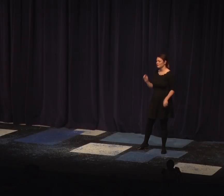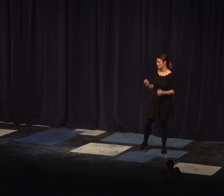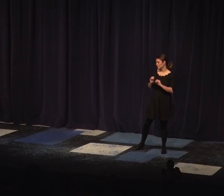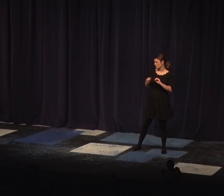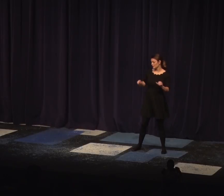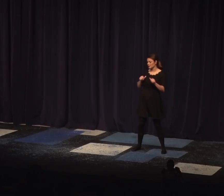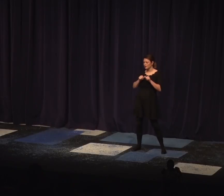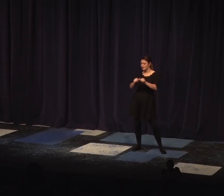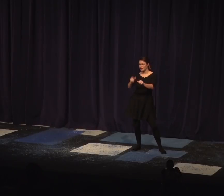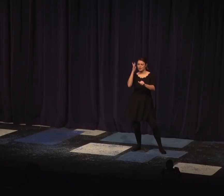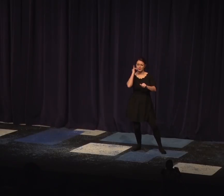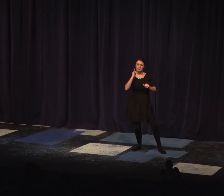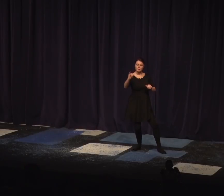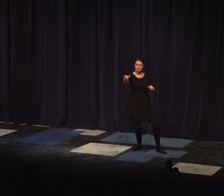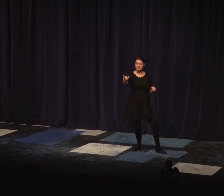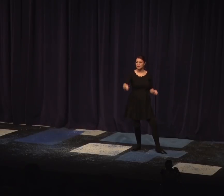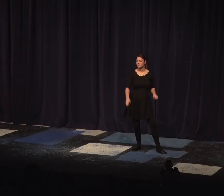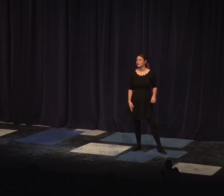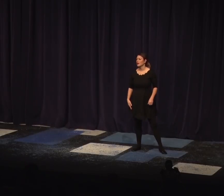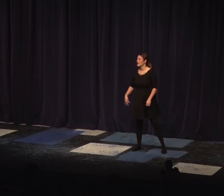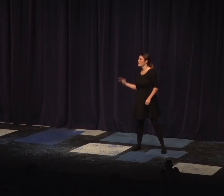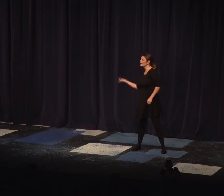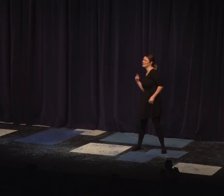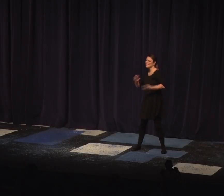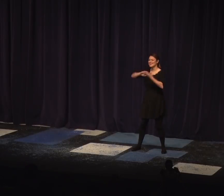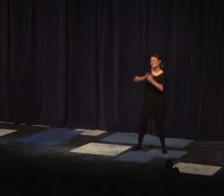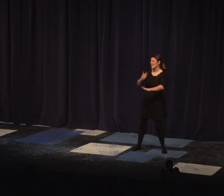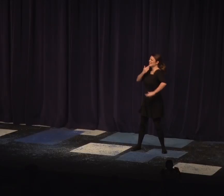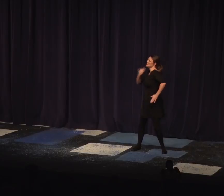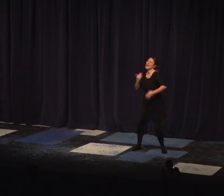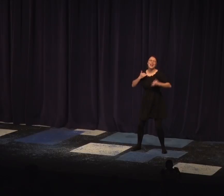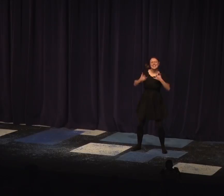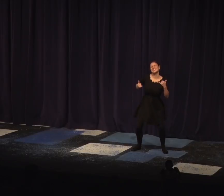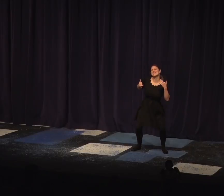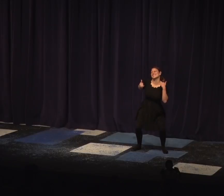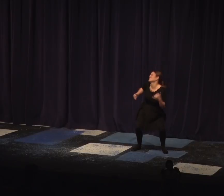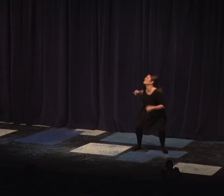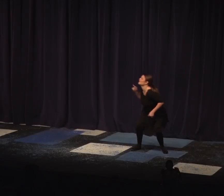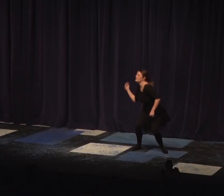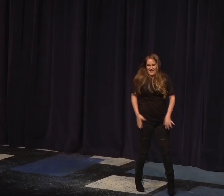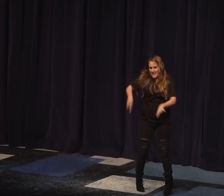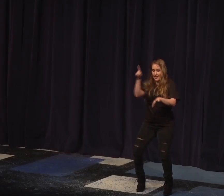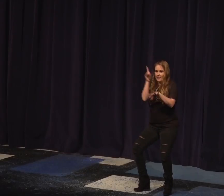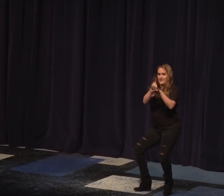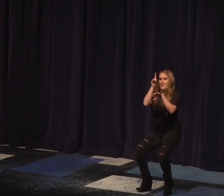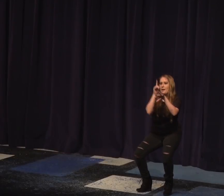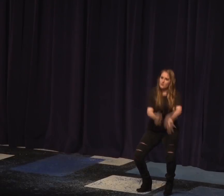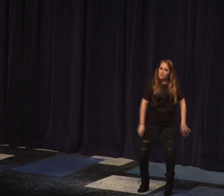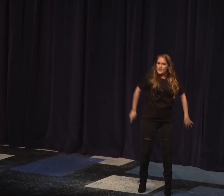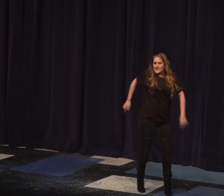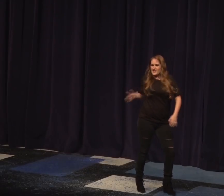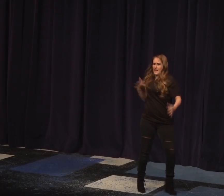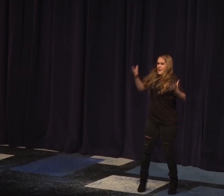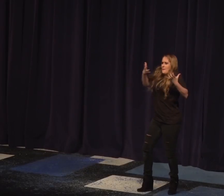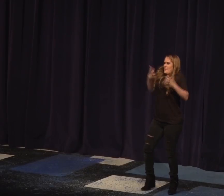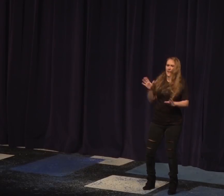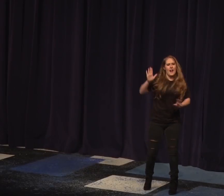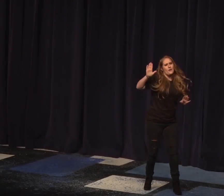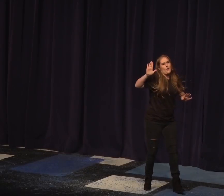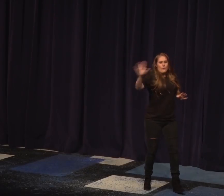those real world experiences and so music is kind of a hard thing for deaf people usually to have access to. And so when we can